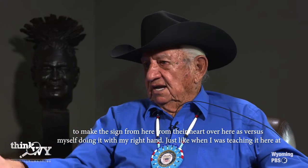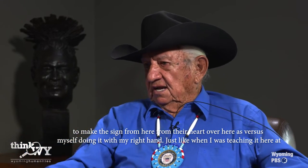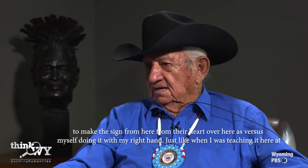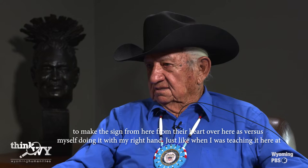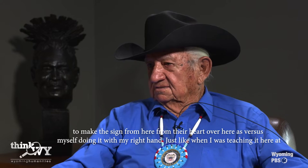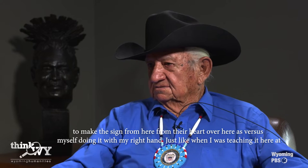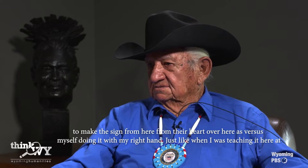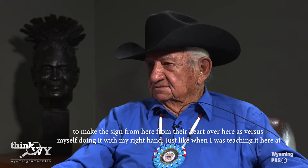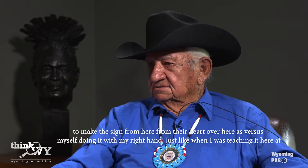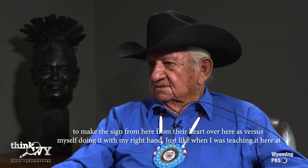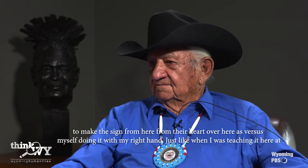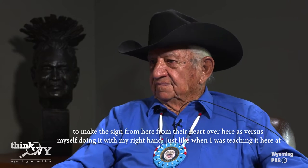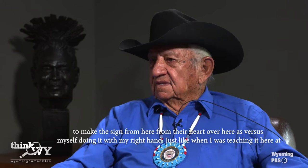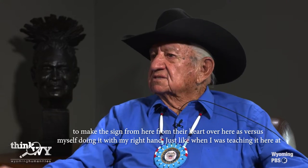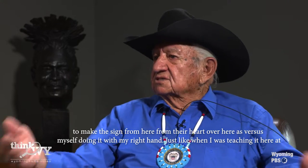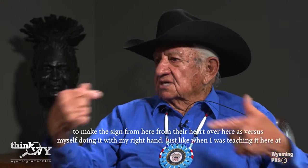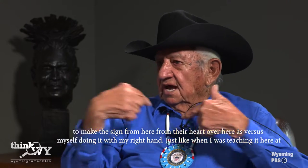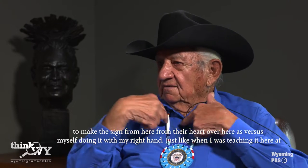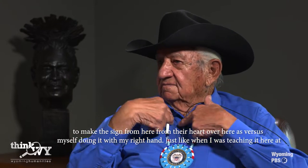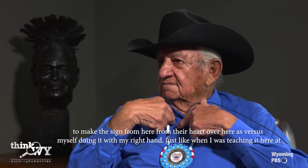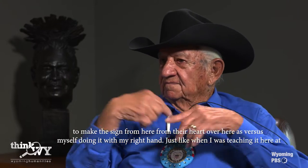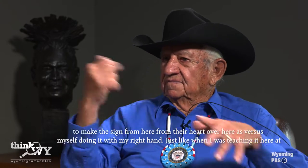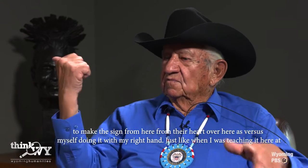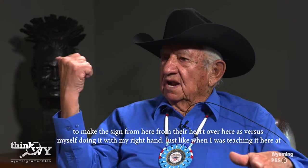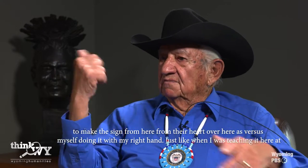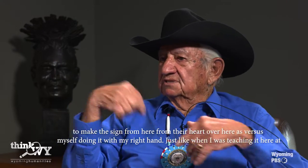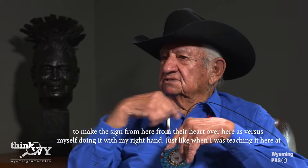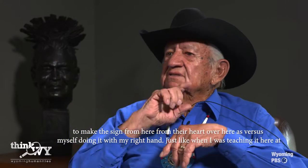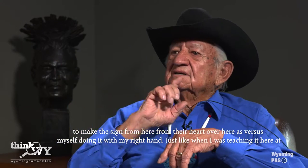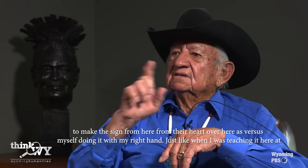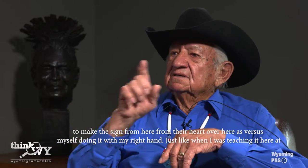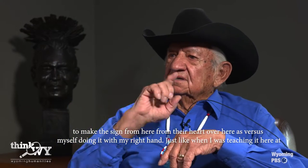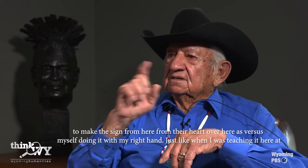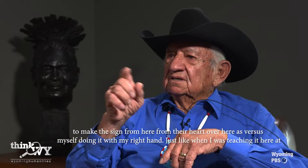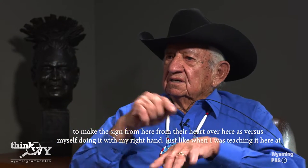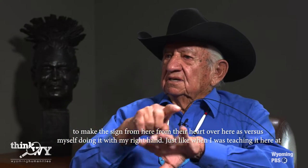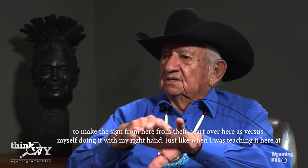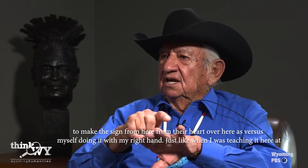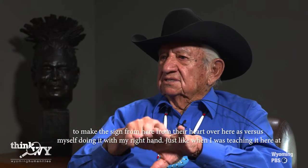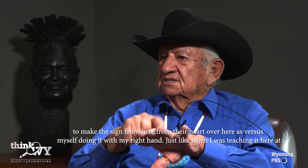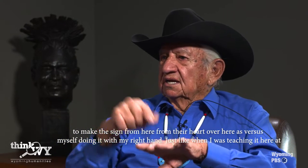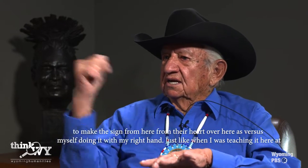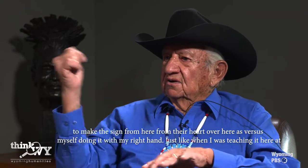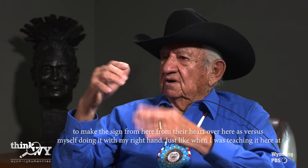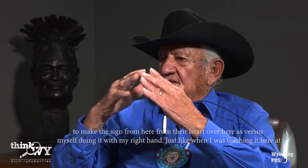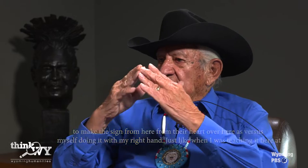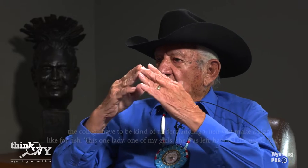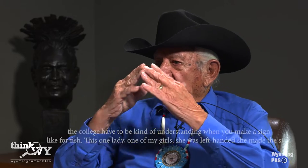hand. Just like when I was teaching it here at the